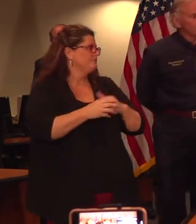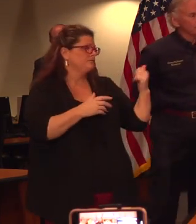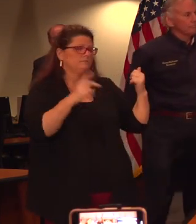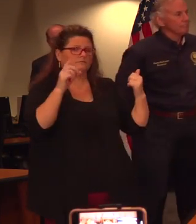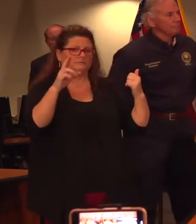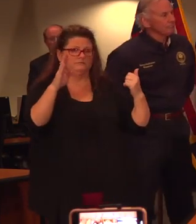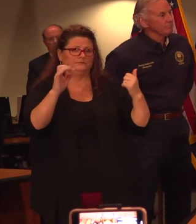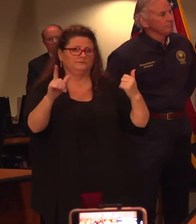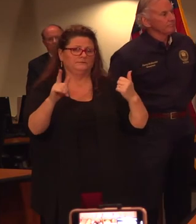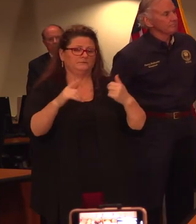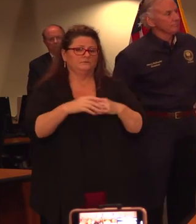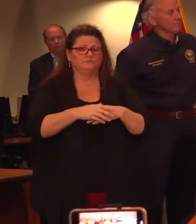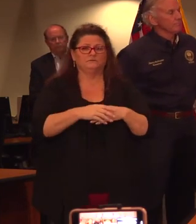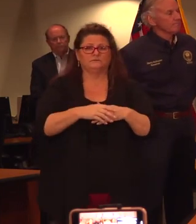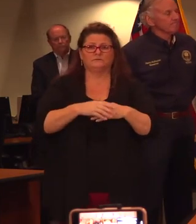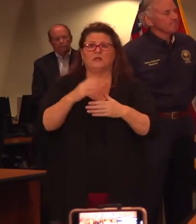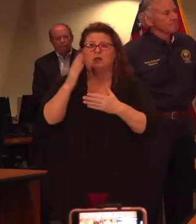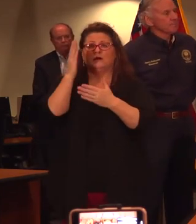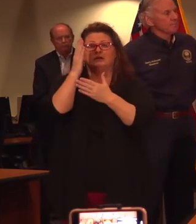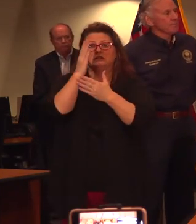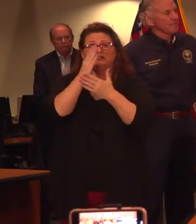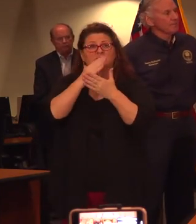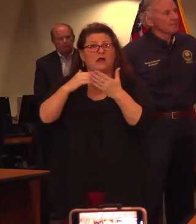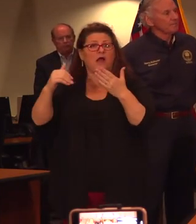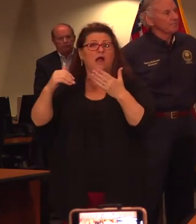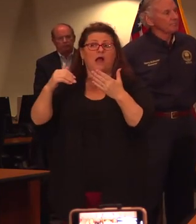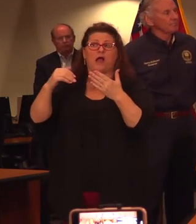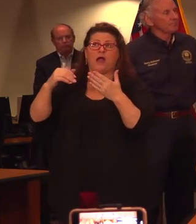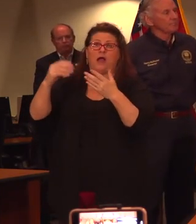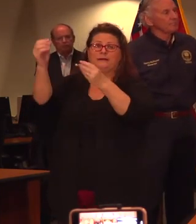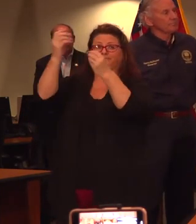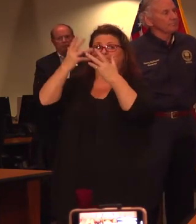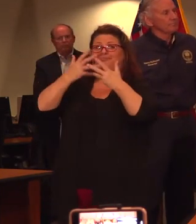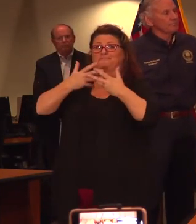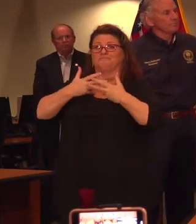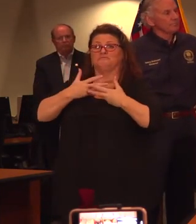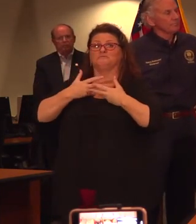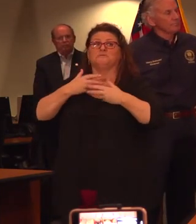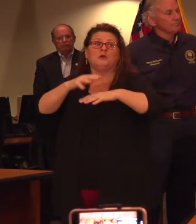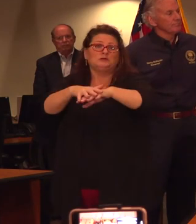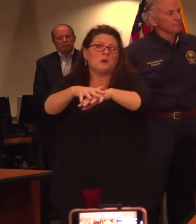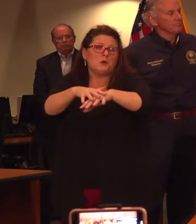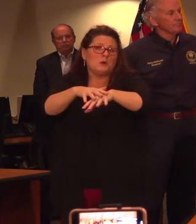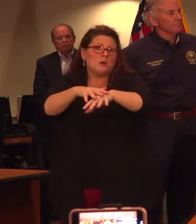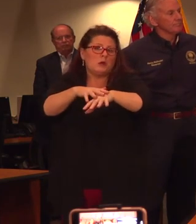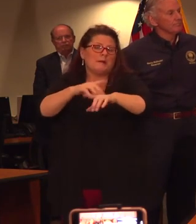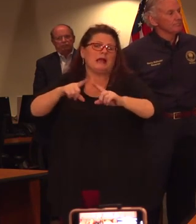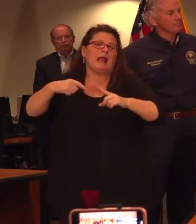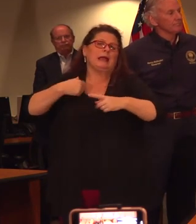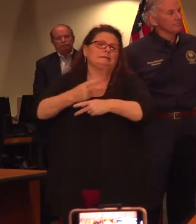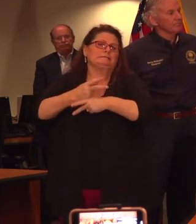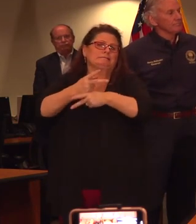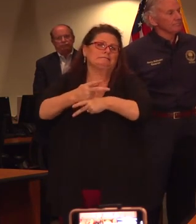We've had some suggestions of slowing, but I say that very, very cautiously because we, in fact, yesterday had